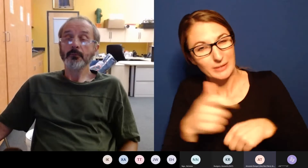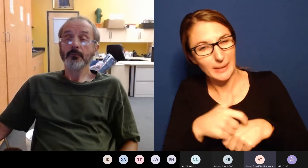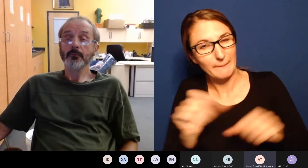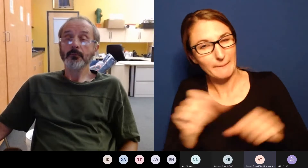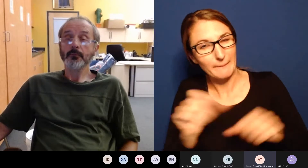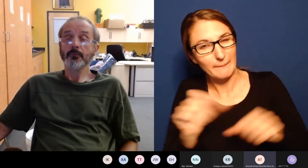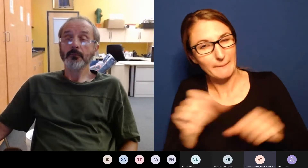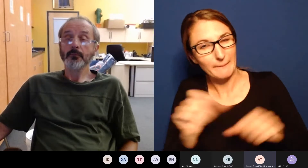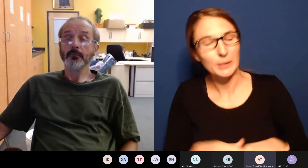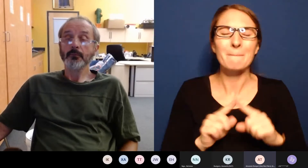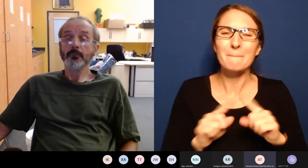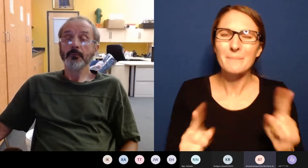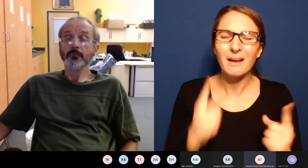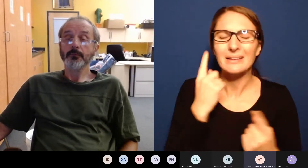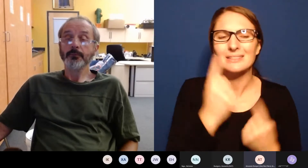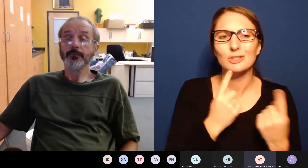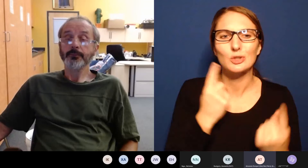But considering,